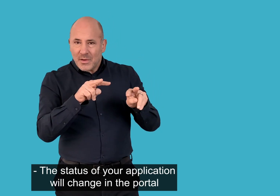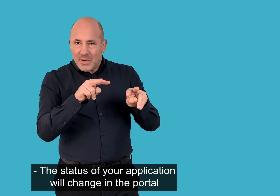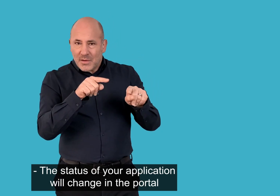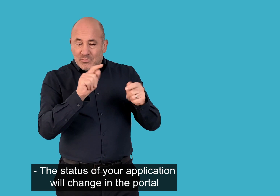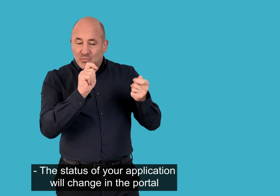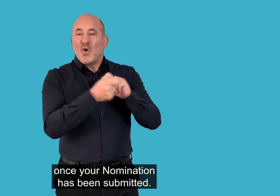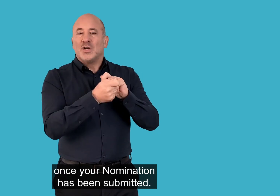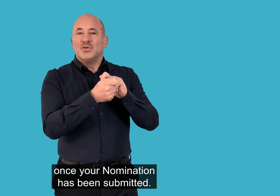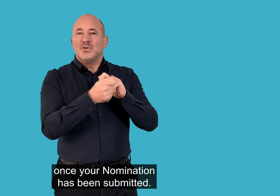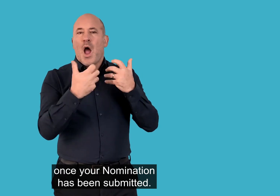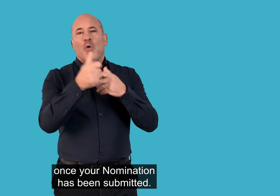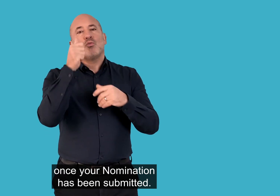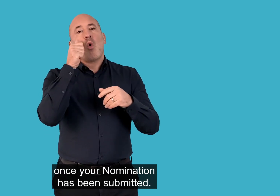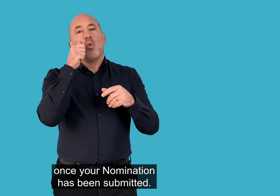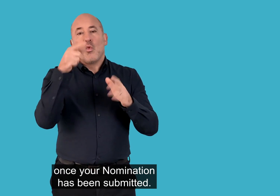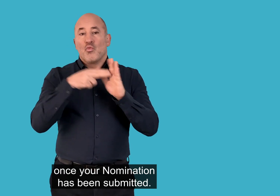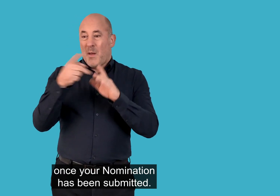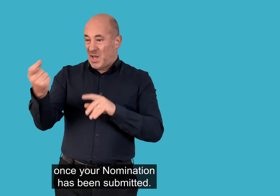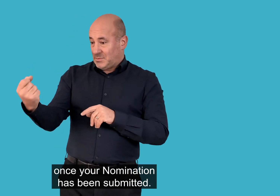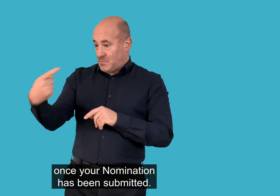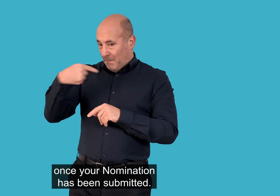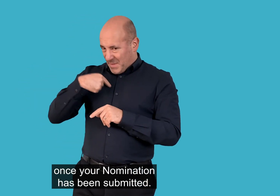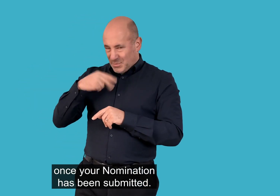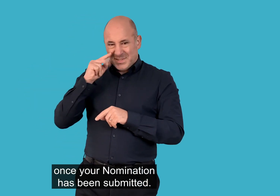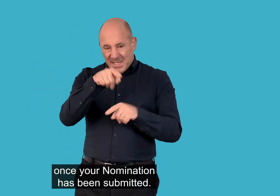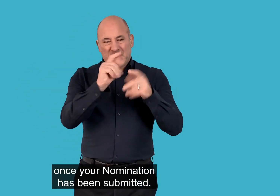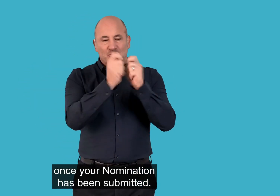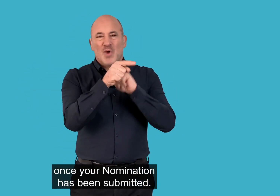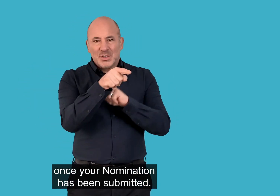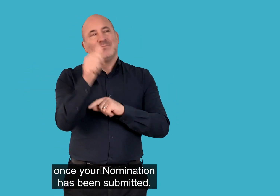portal once your nomination has been submitted.